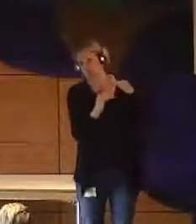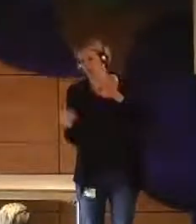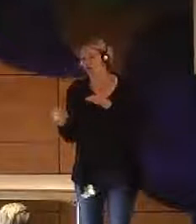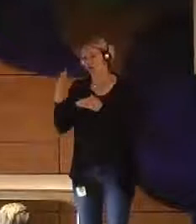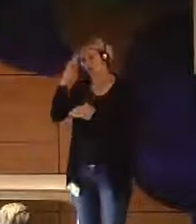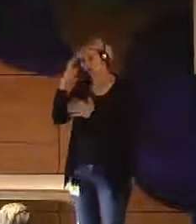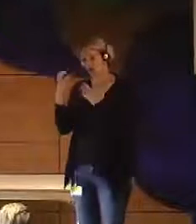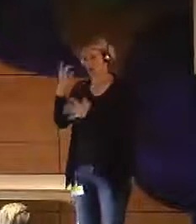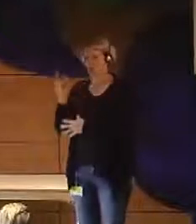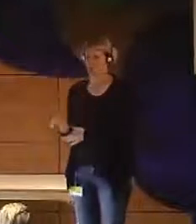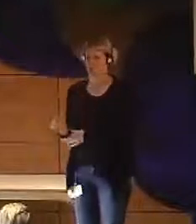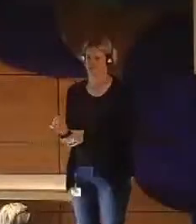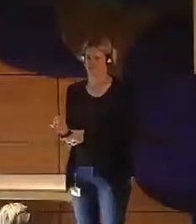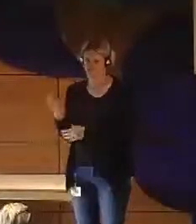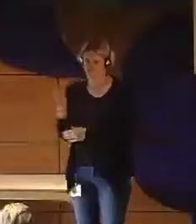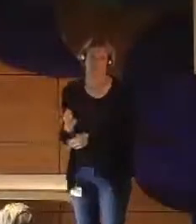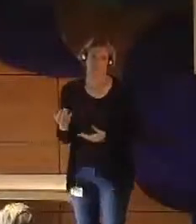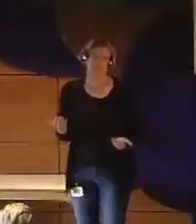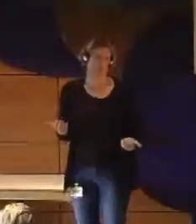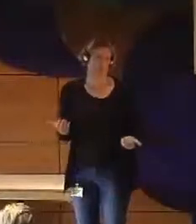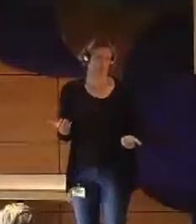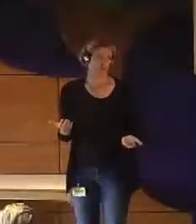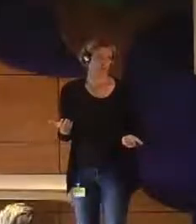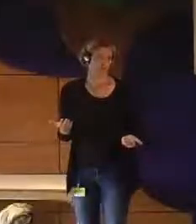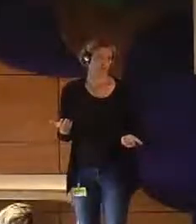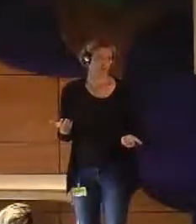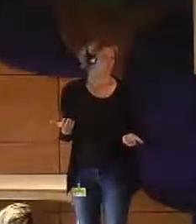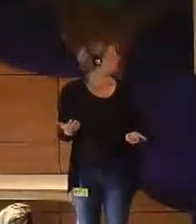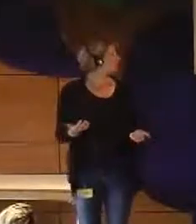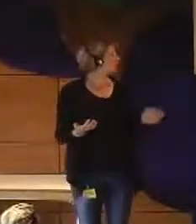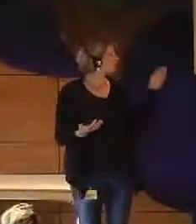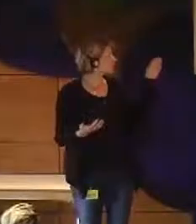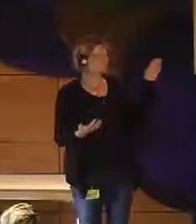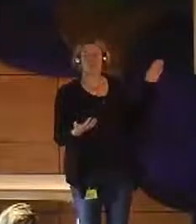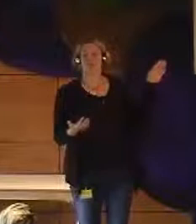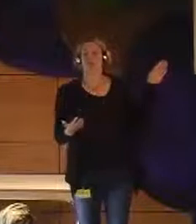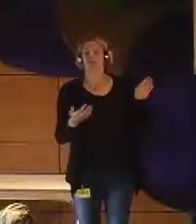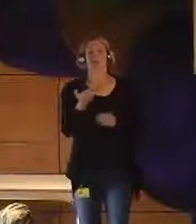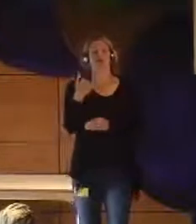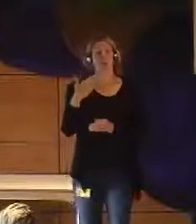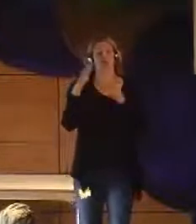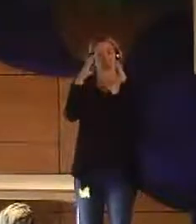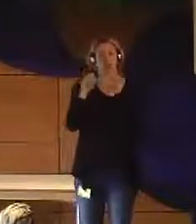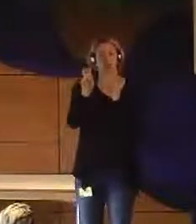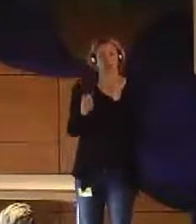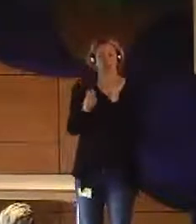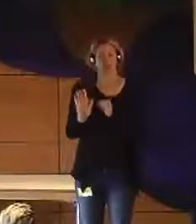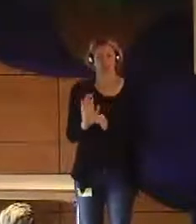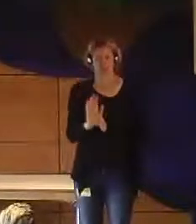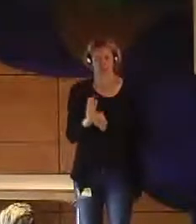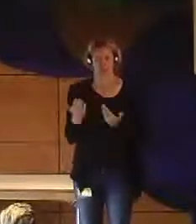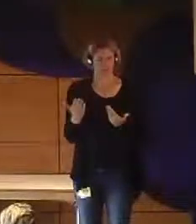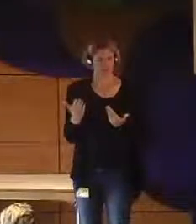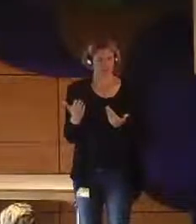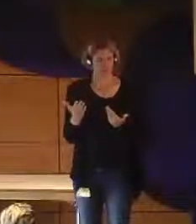this is not from our CHARGE clinic, this is from our pediatric endocrinology clinic. So we're probably more likely to see